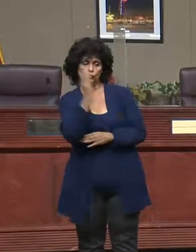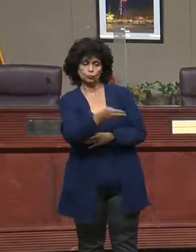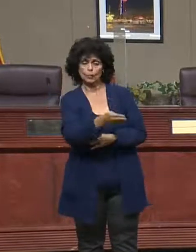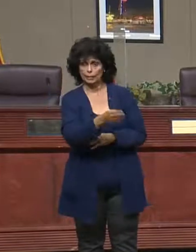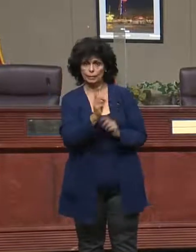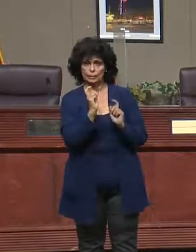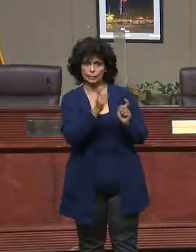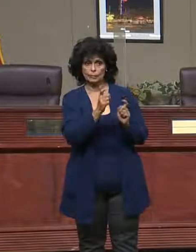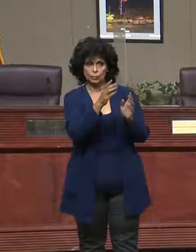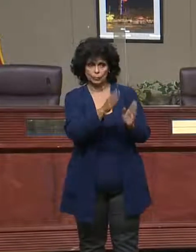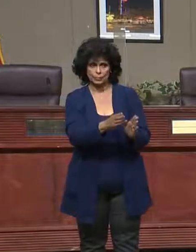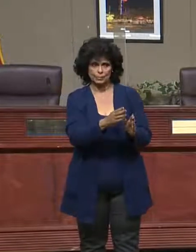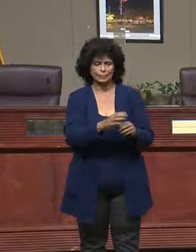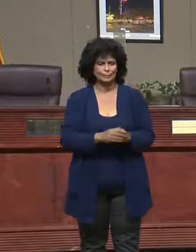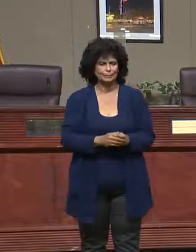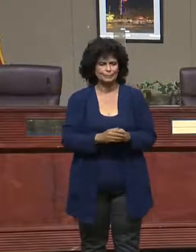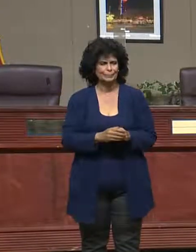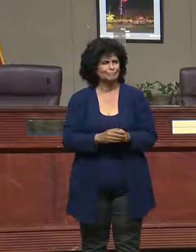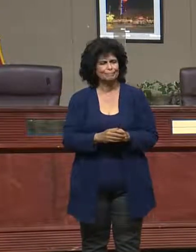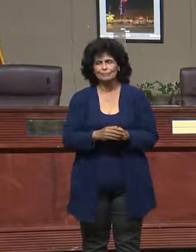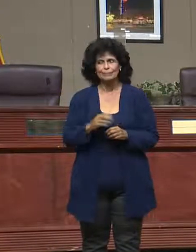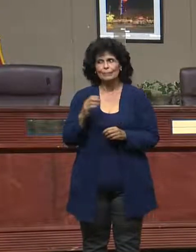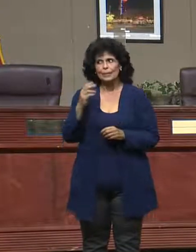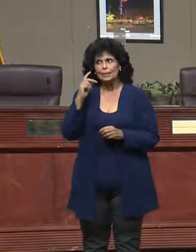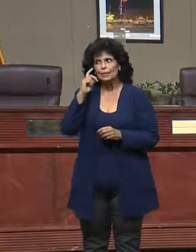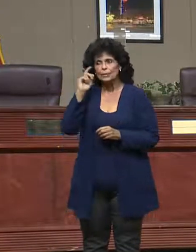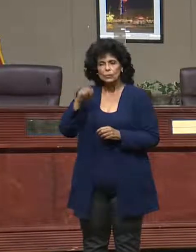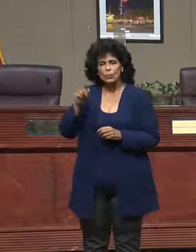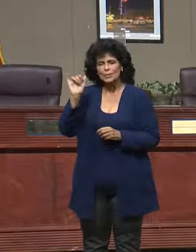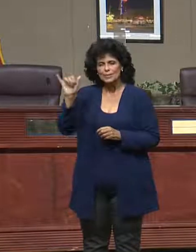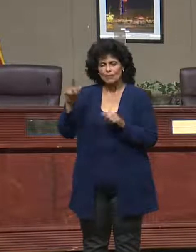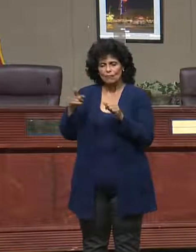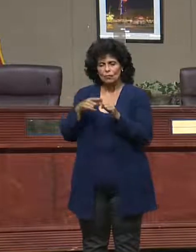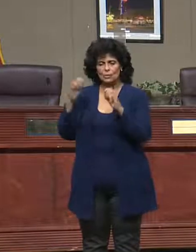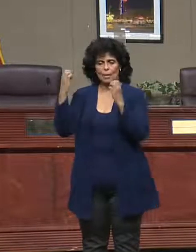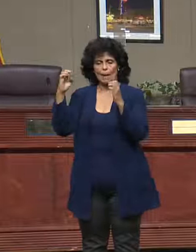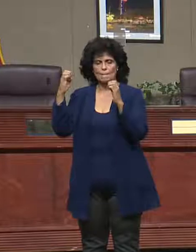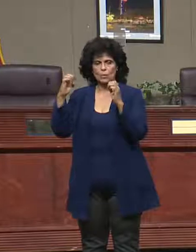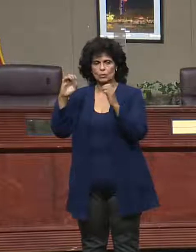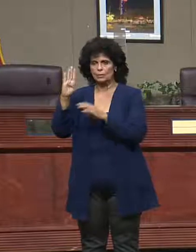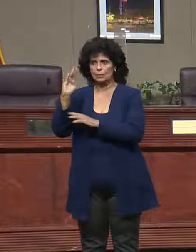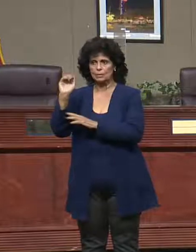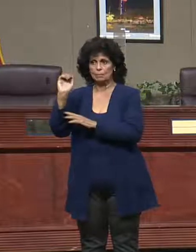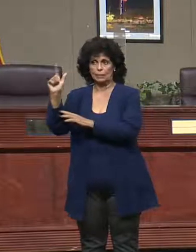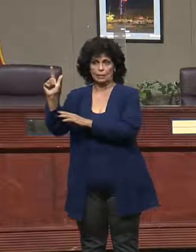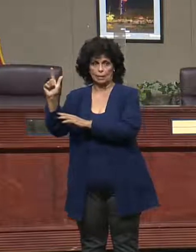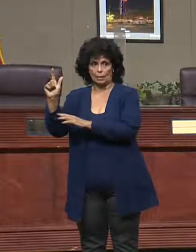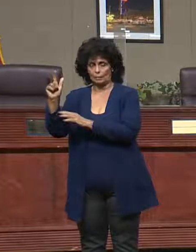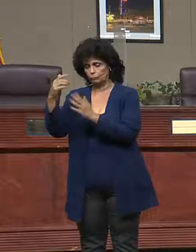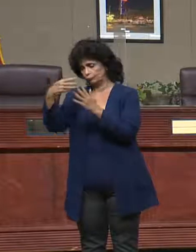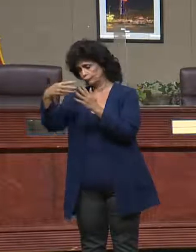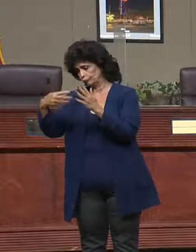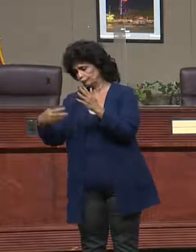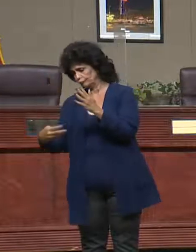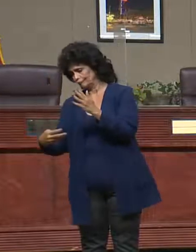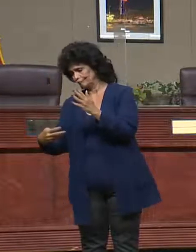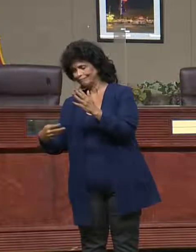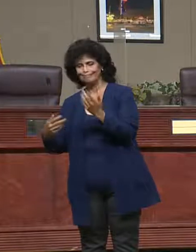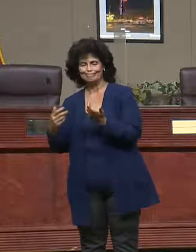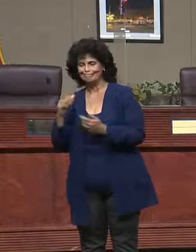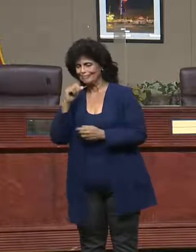first emergency bill will include that. Are you disappointed with